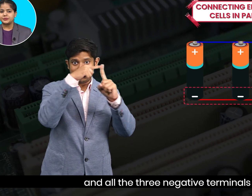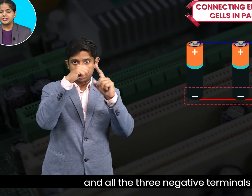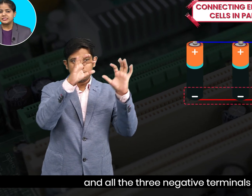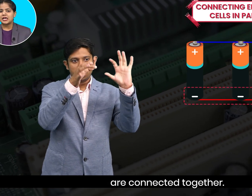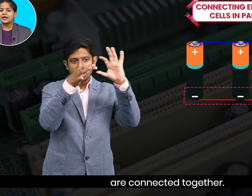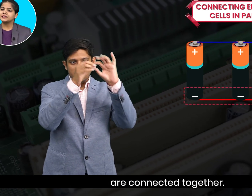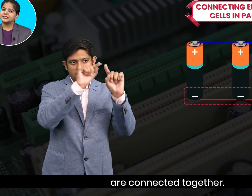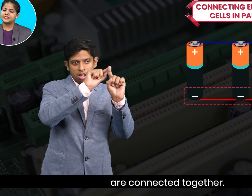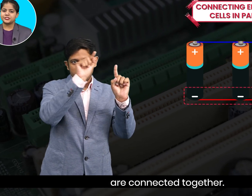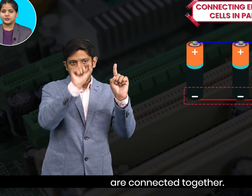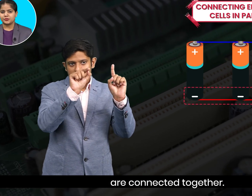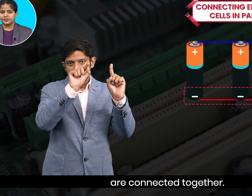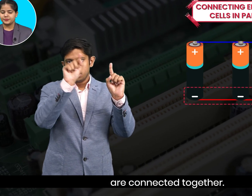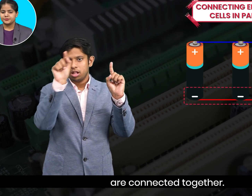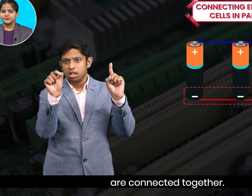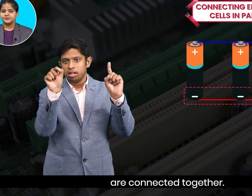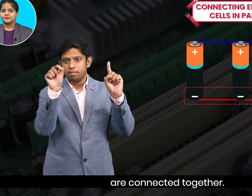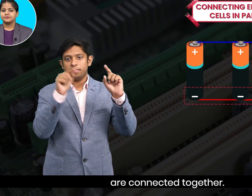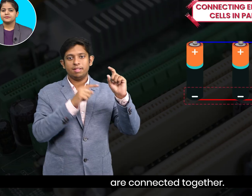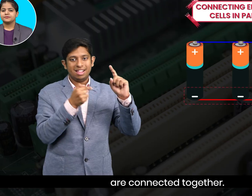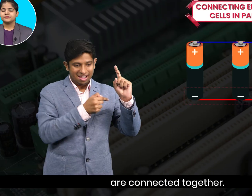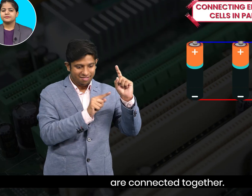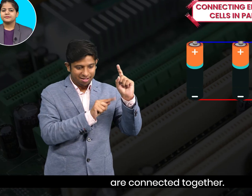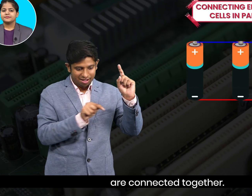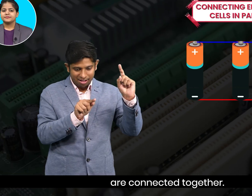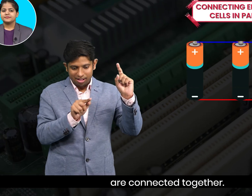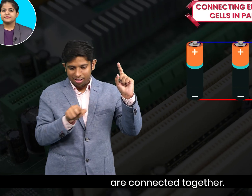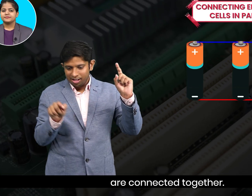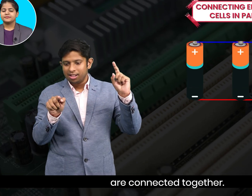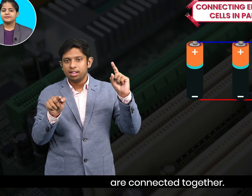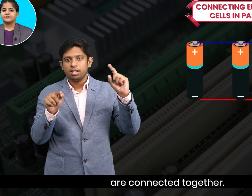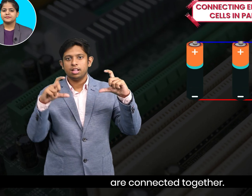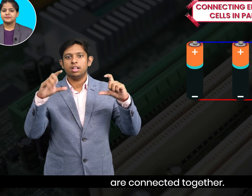negative terminals are connected together.